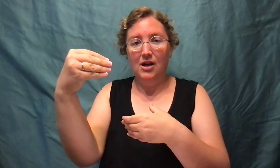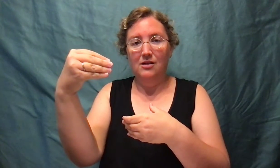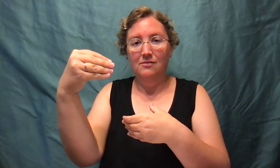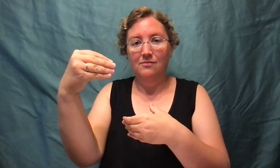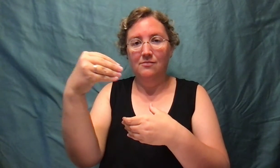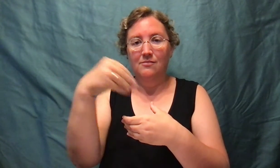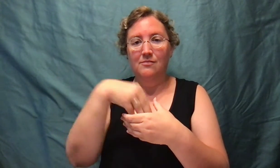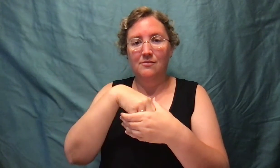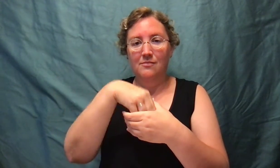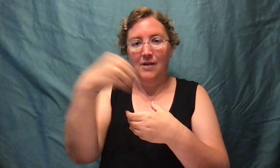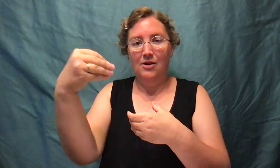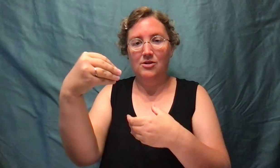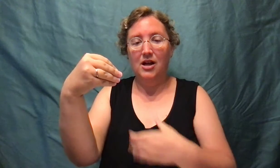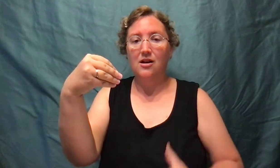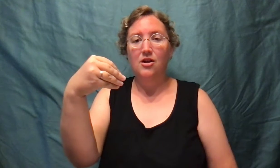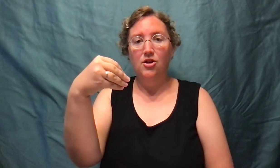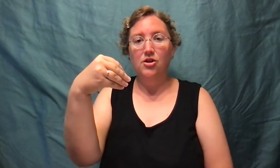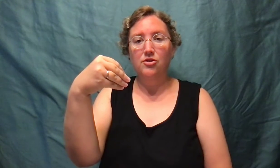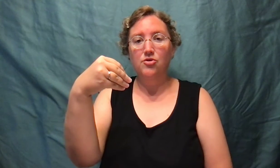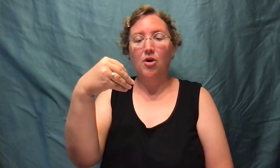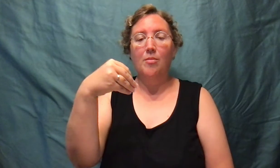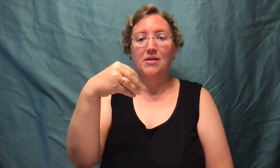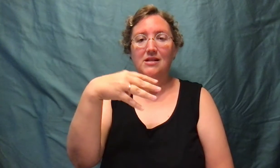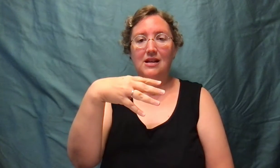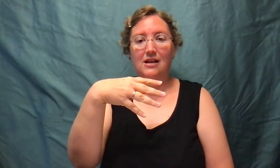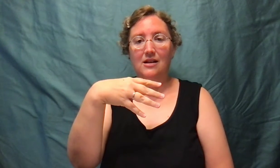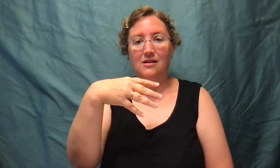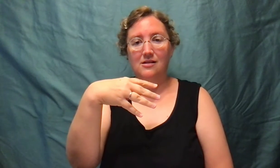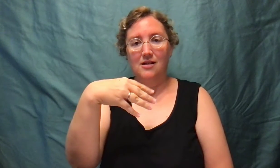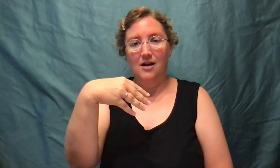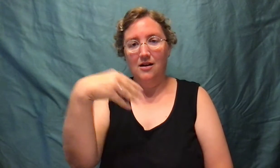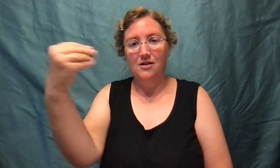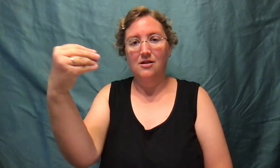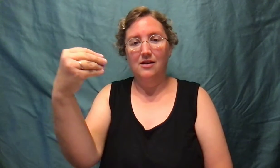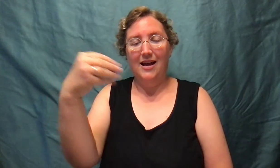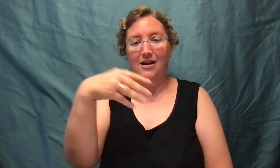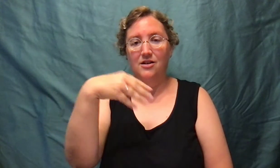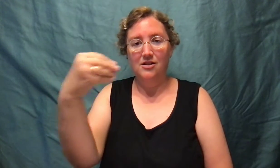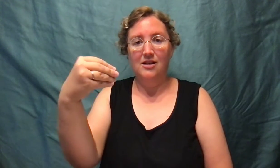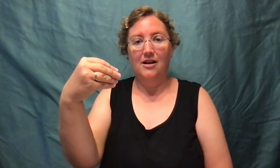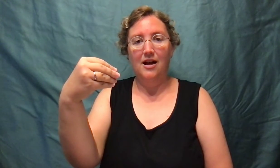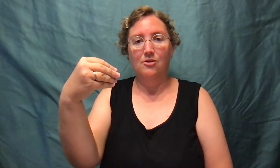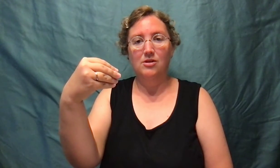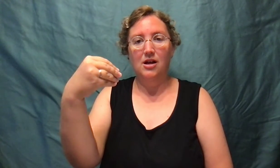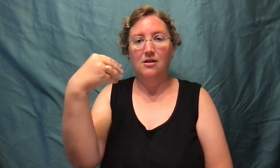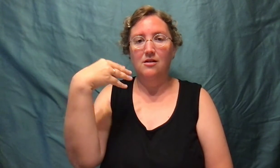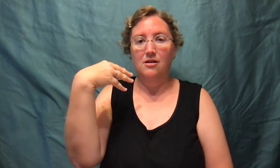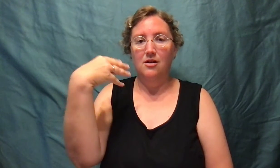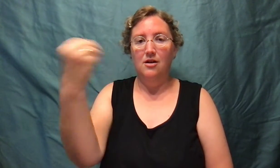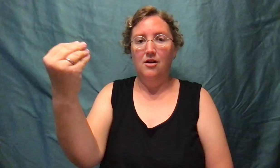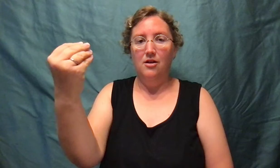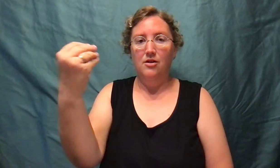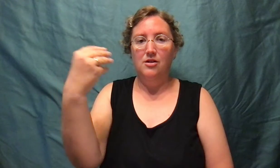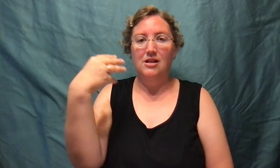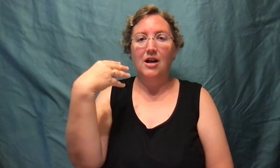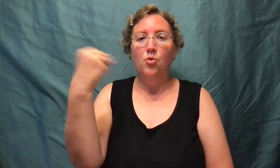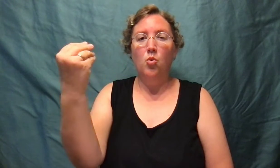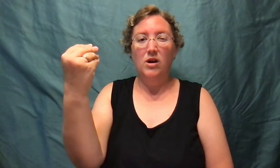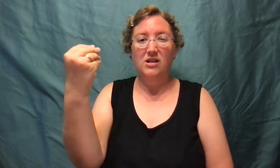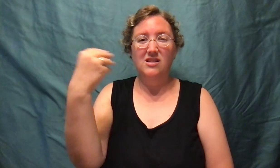outside, outside. You can also drop this second sign and hand and just sign outside. Side once